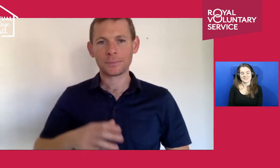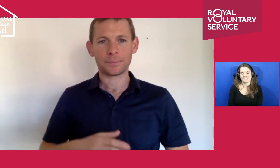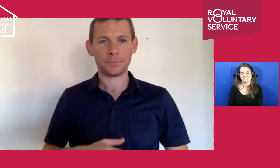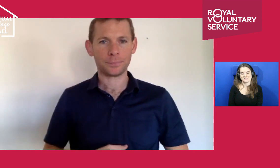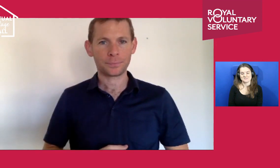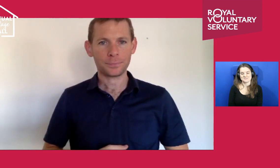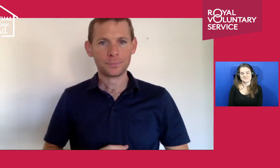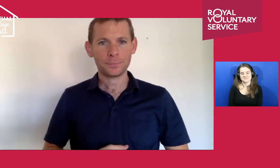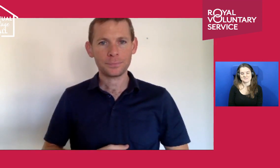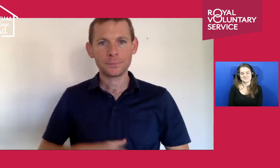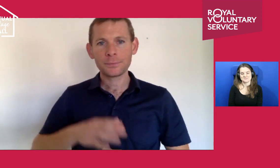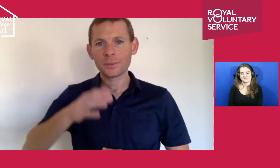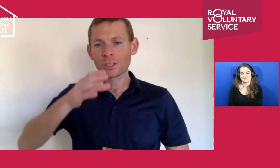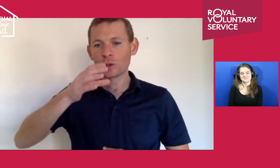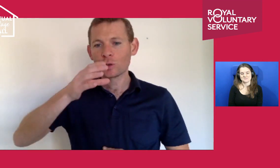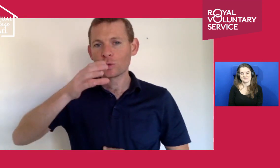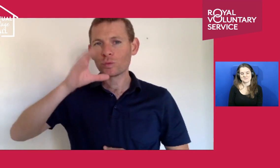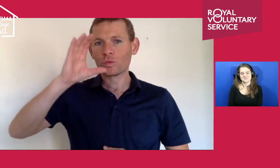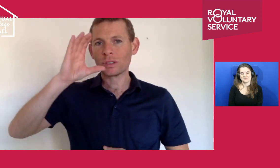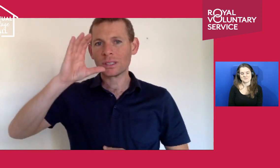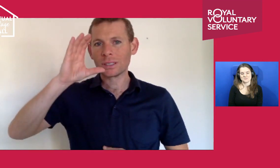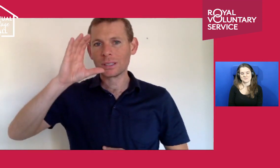Drink.